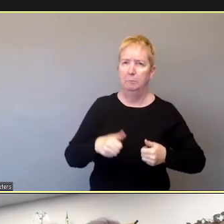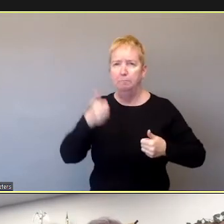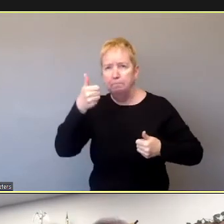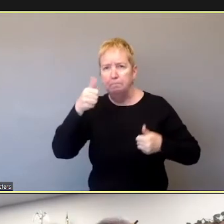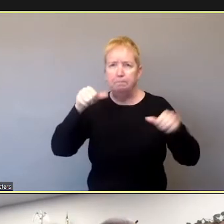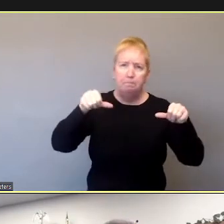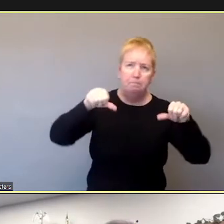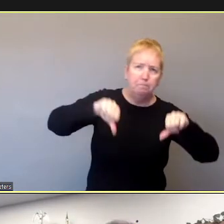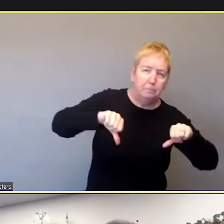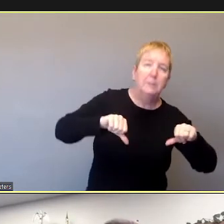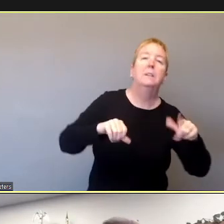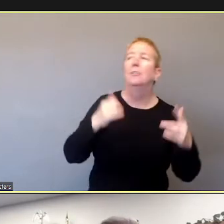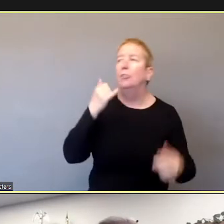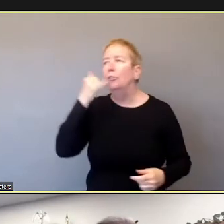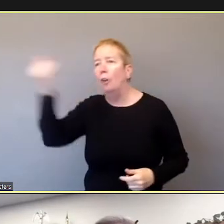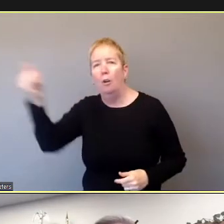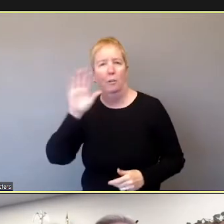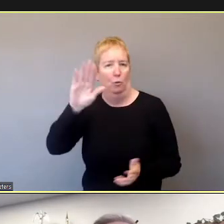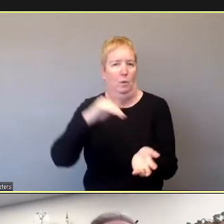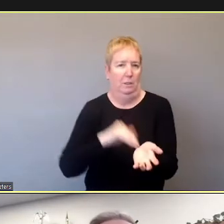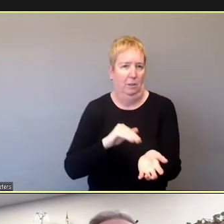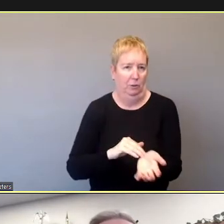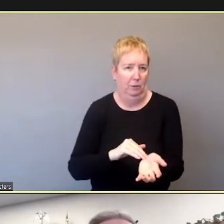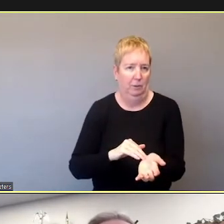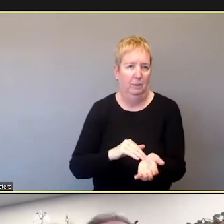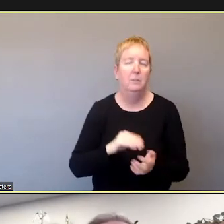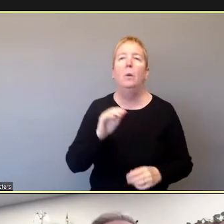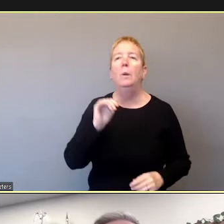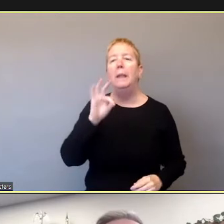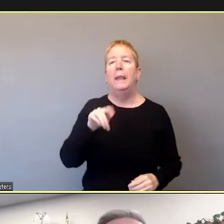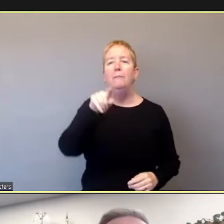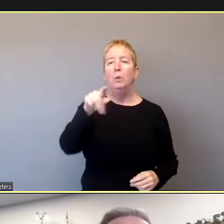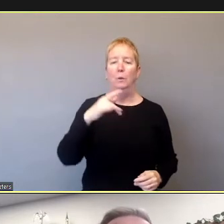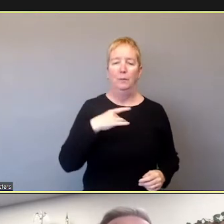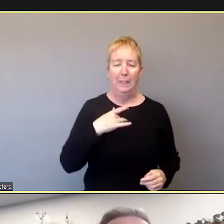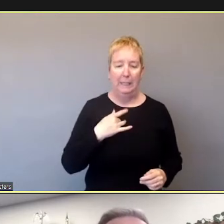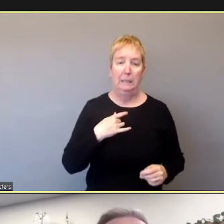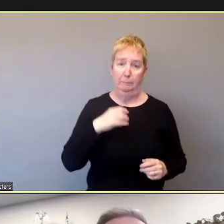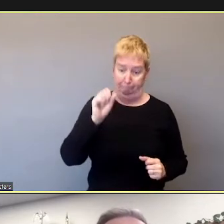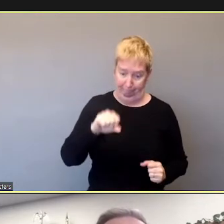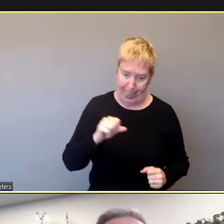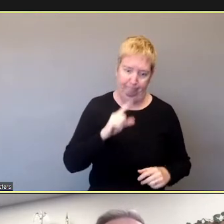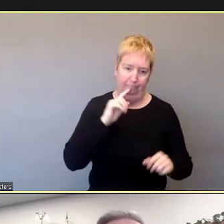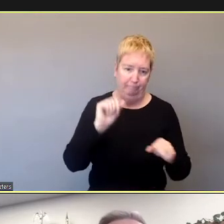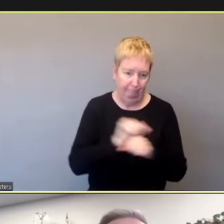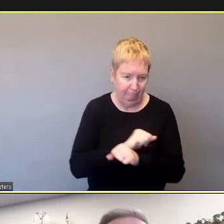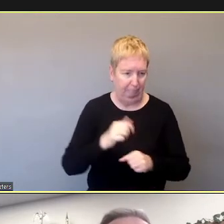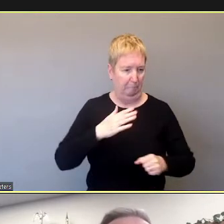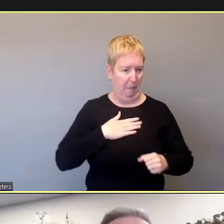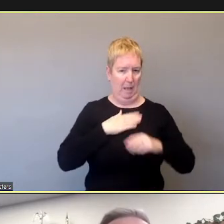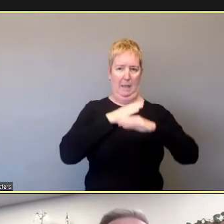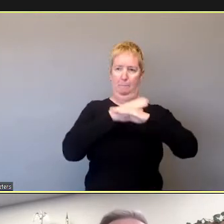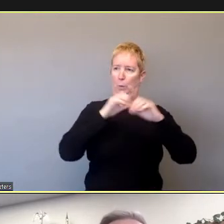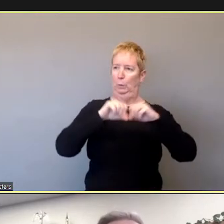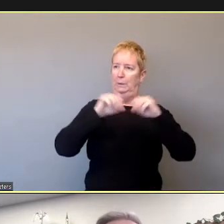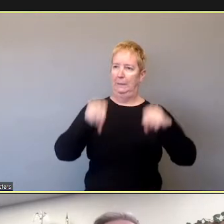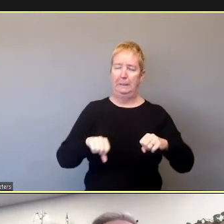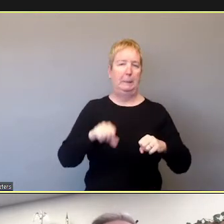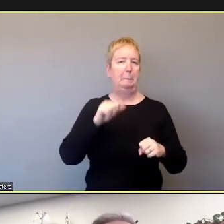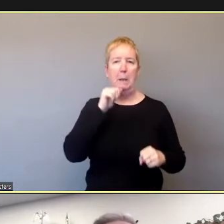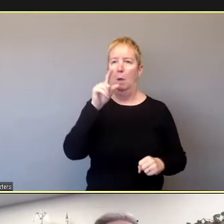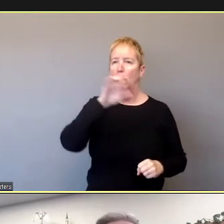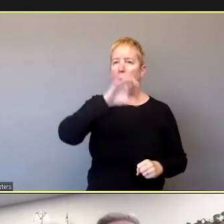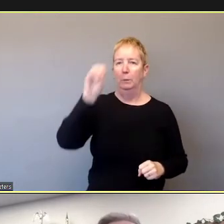if you fall into any of these categories, we're asking you all to take extra protection. And that's why all the folks here are wearing a